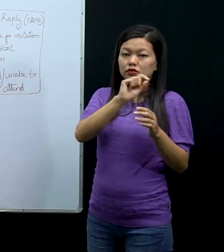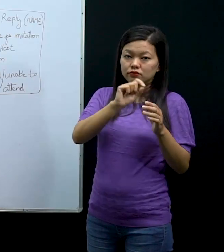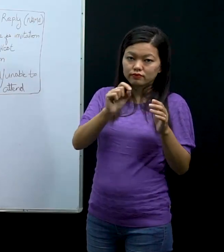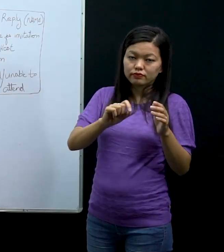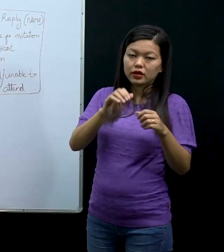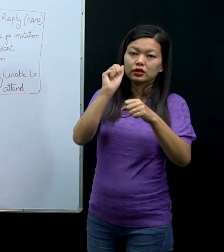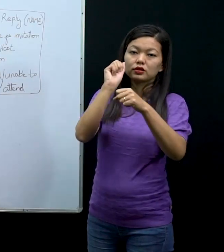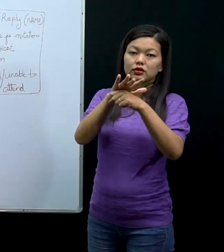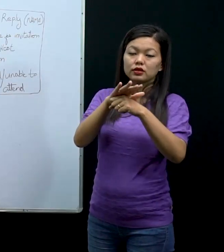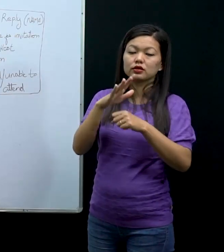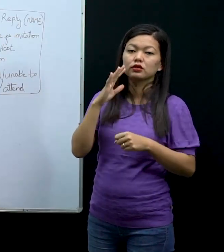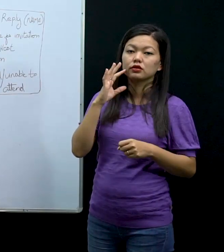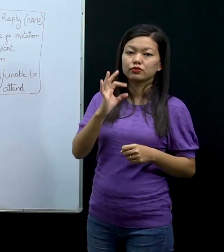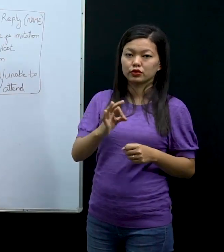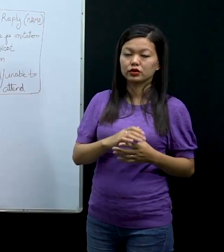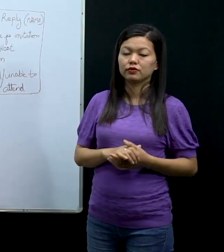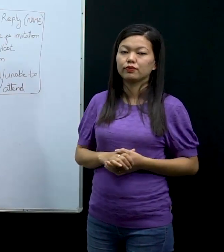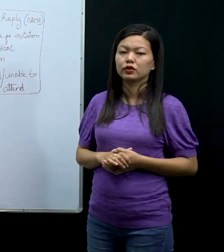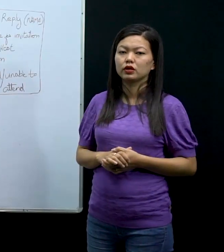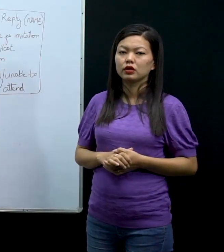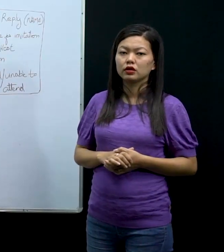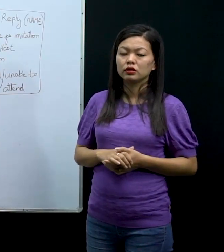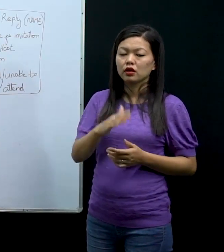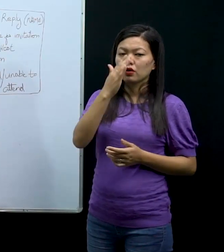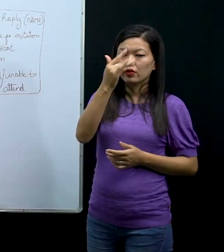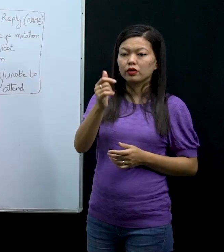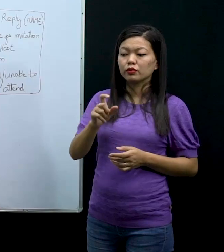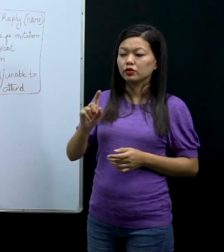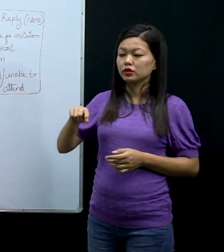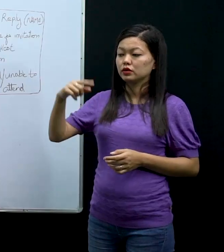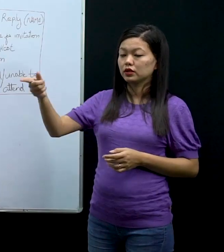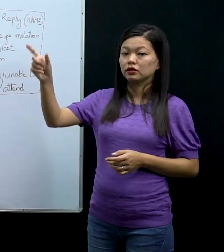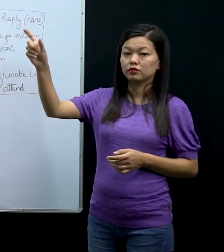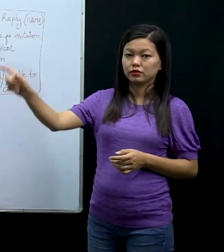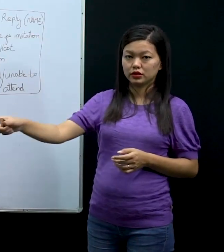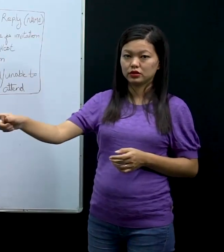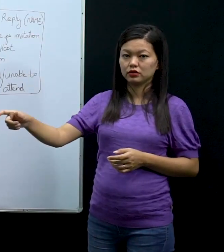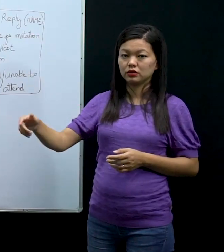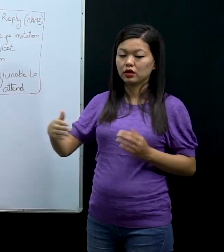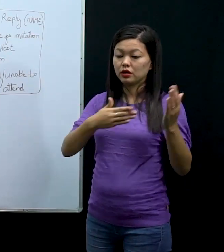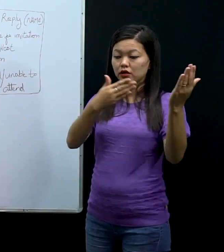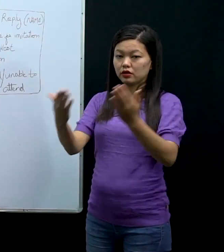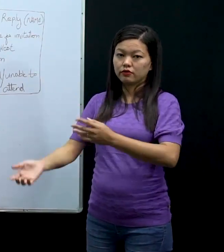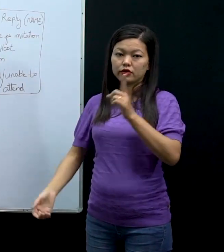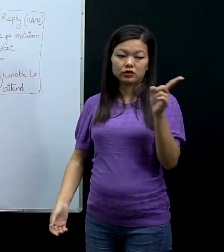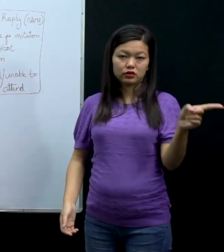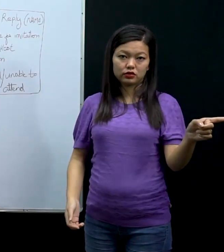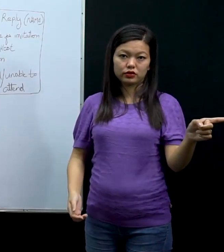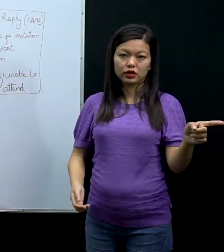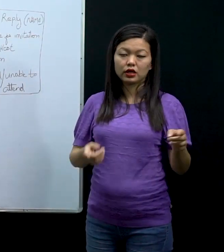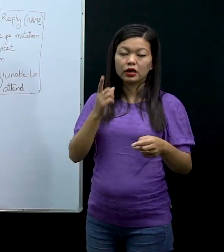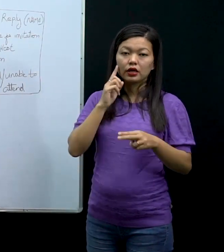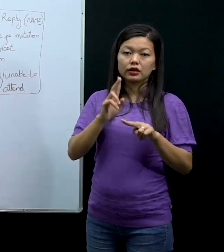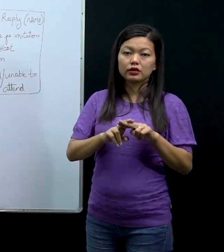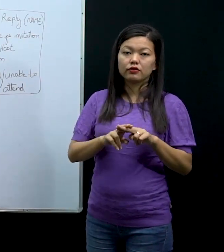part. That person is considering you, counting on you as one person who is close to him or is special to him